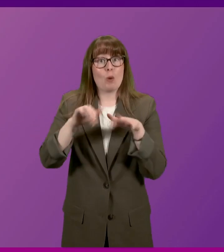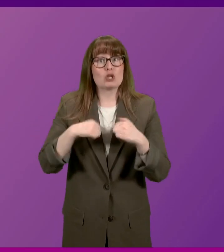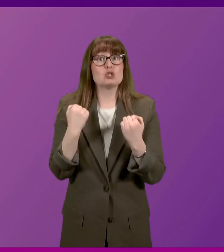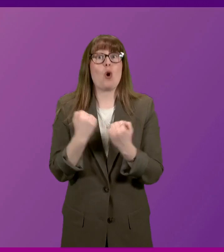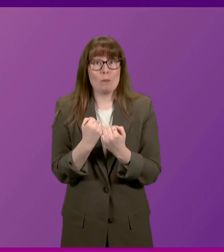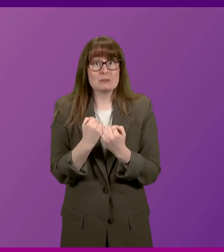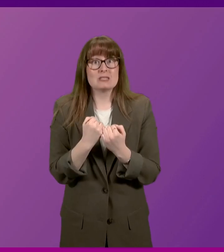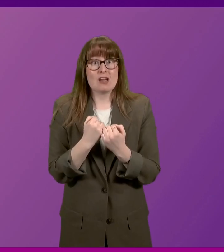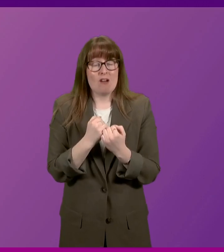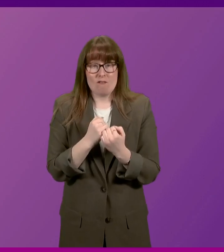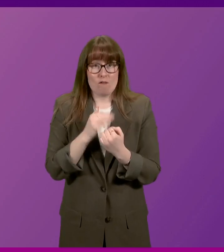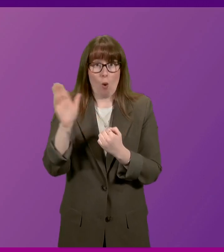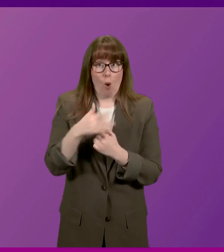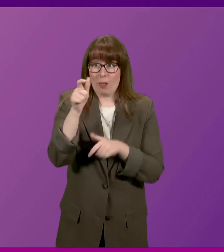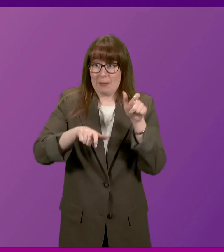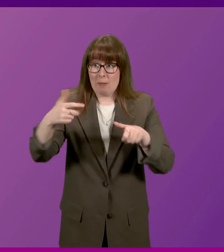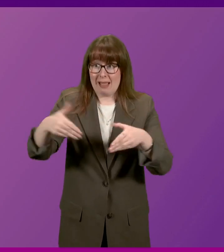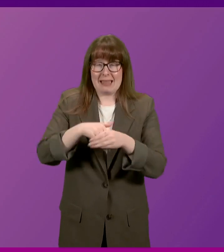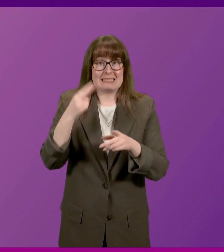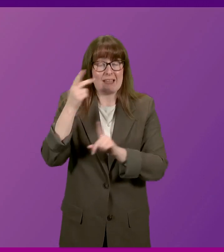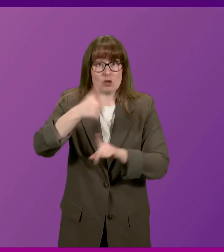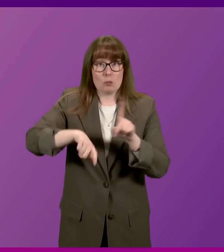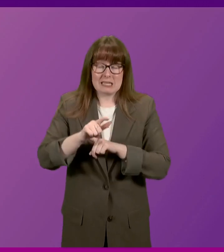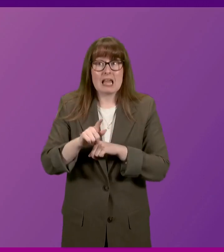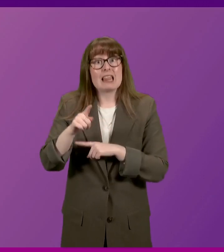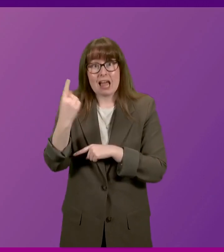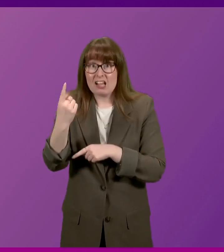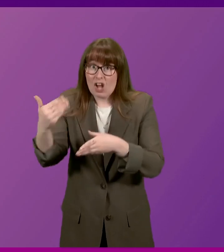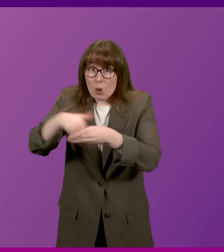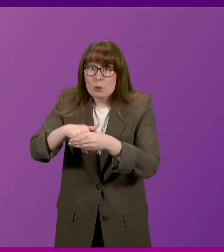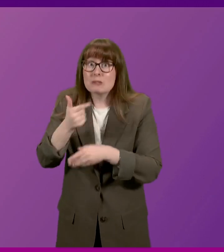all of those in the deaf community, which has to include boys and men.